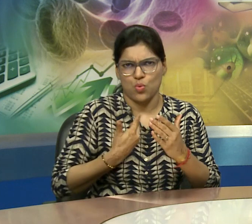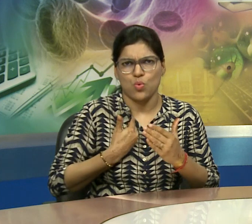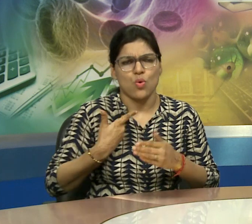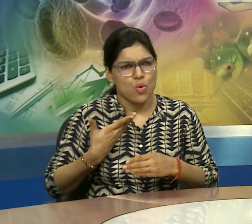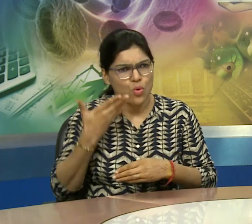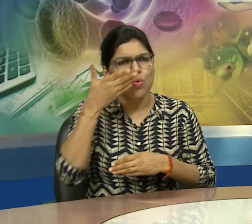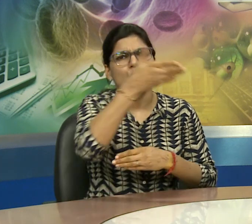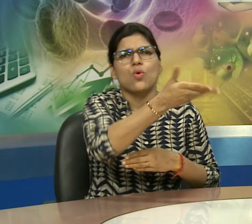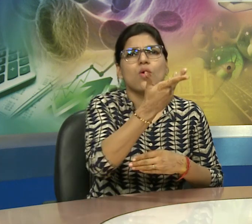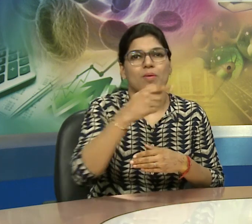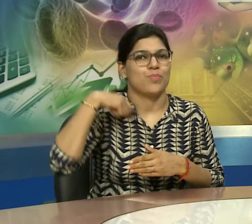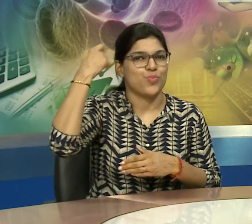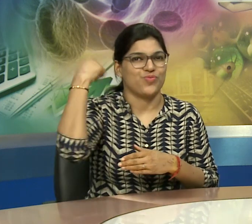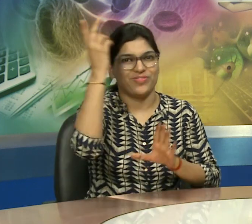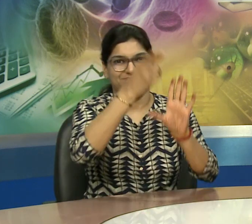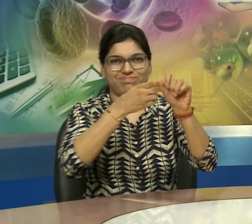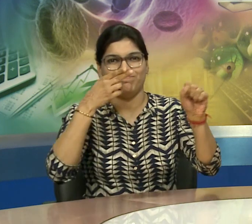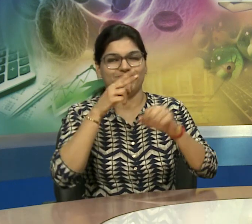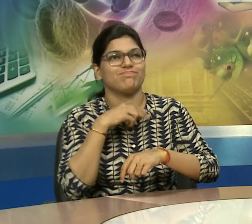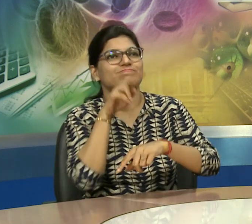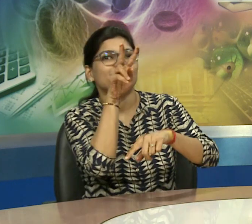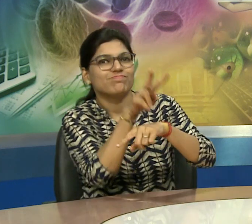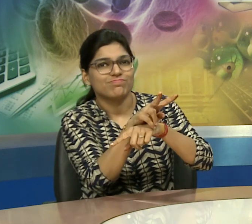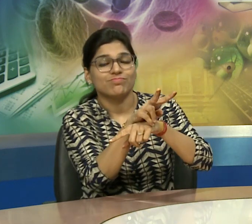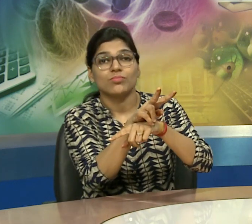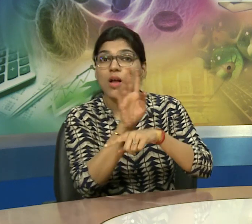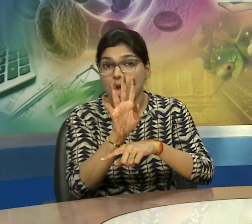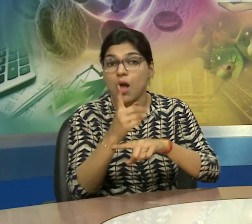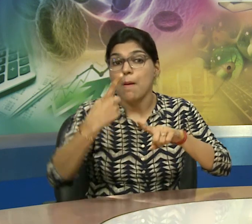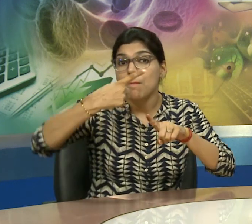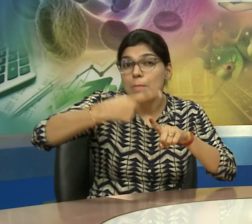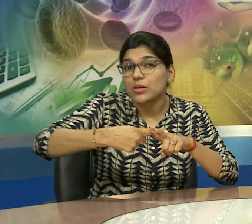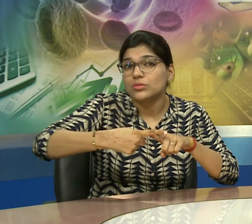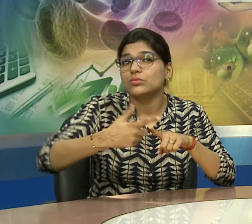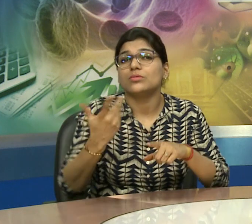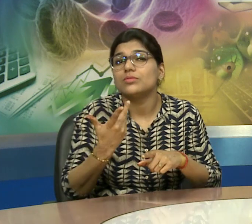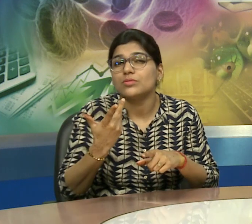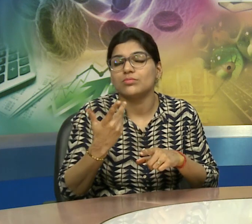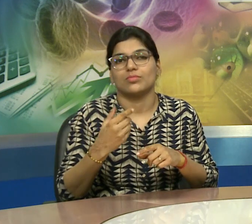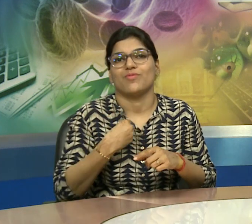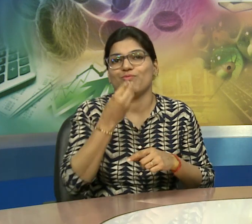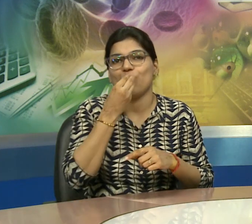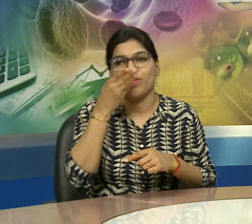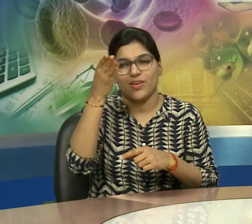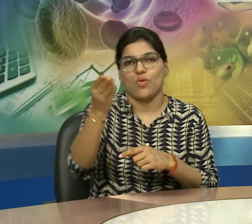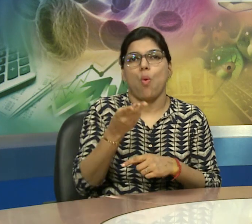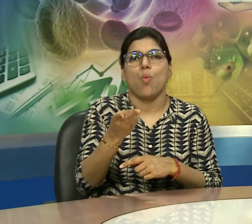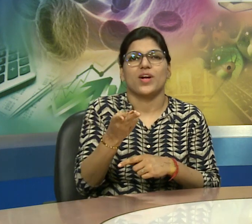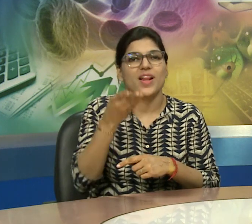In second sentence, we will go for a movie and have dinner